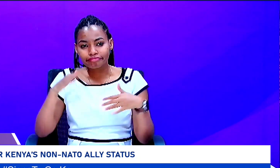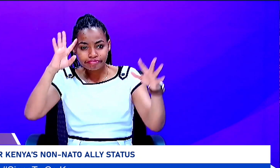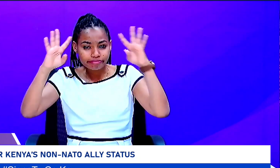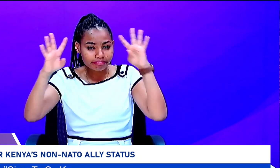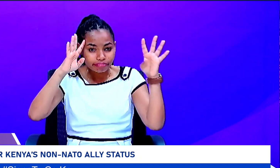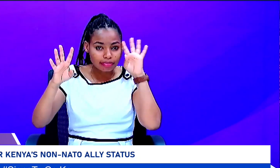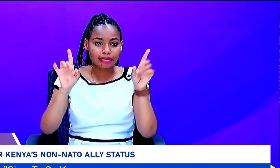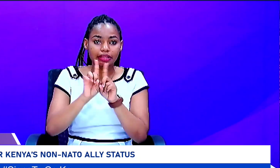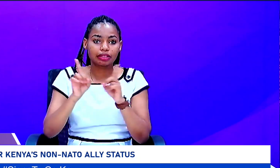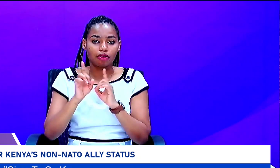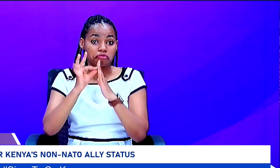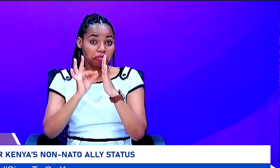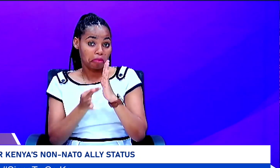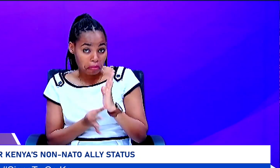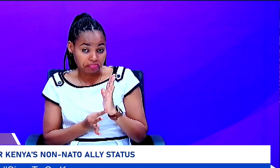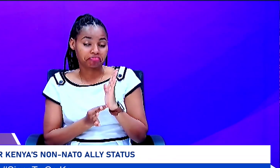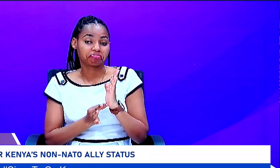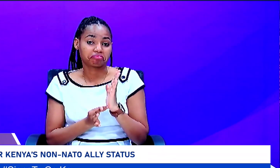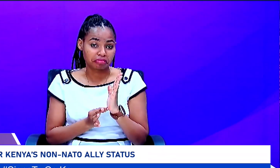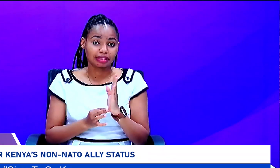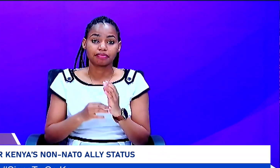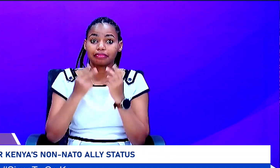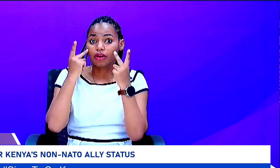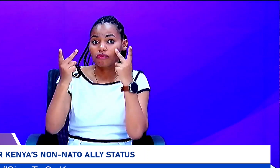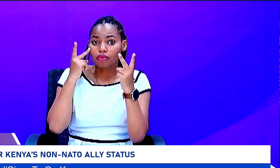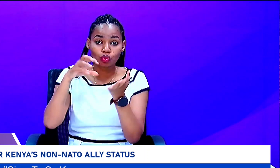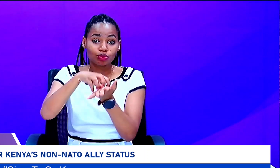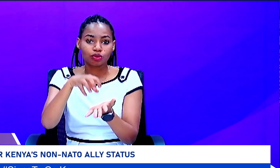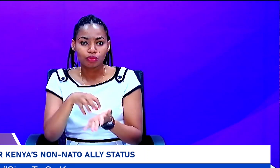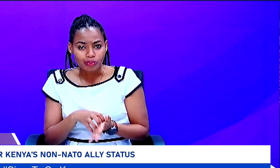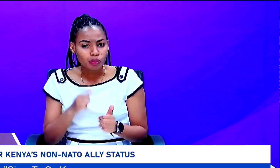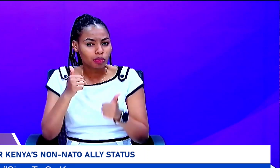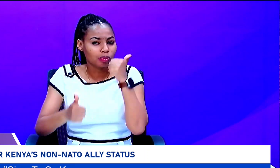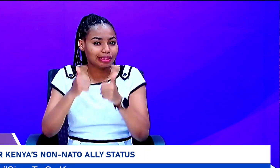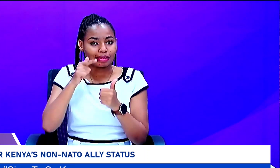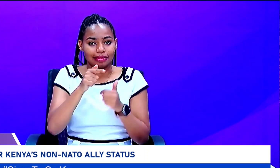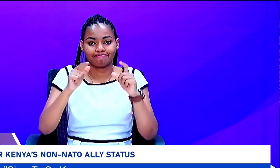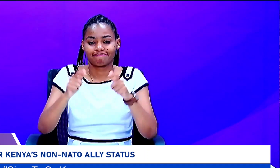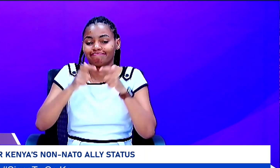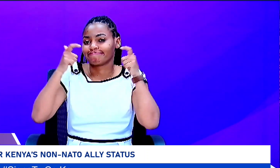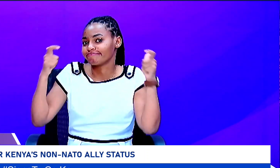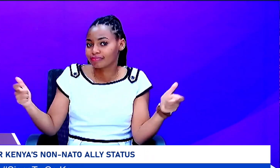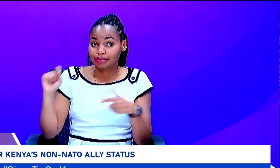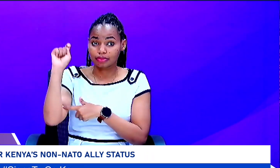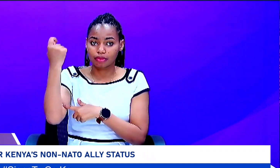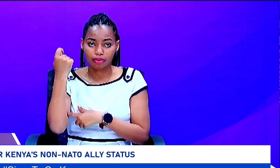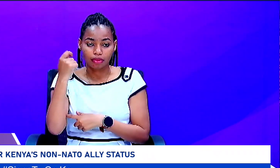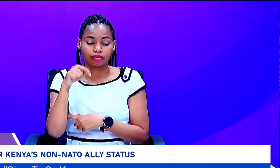A proposal from the US Senate Foreign Relations Committee chairperson